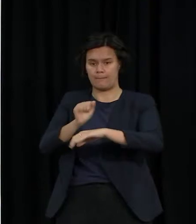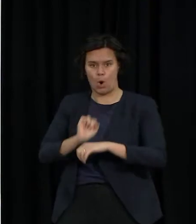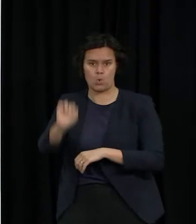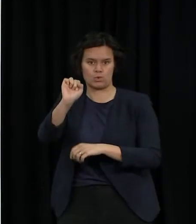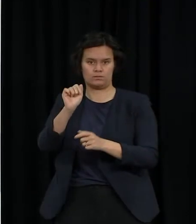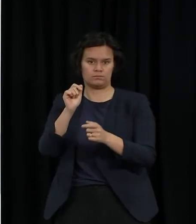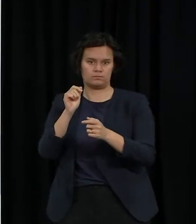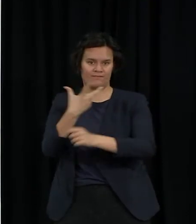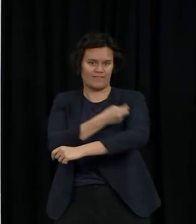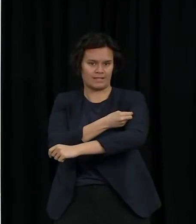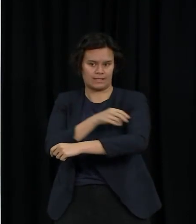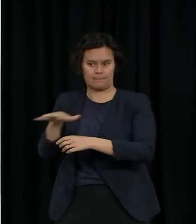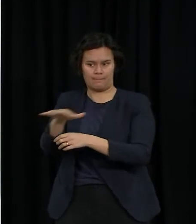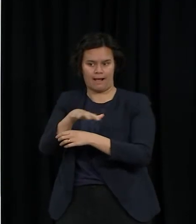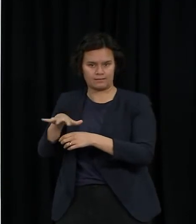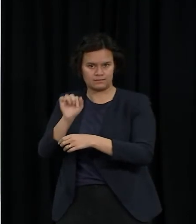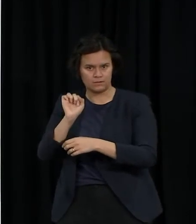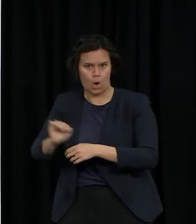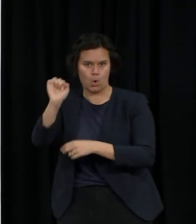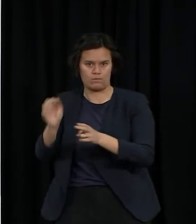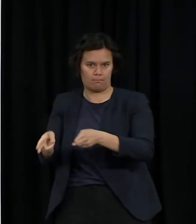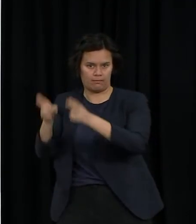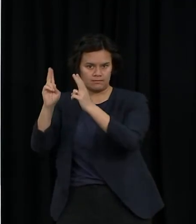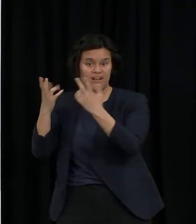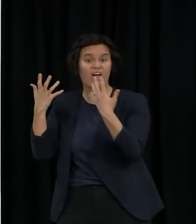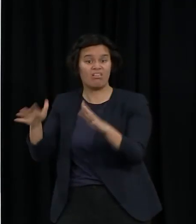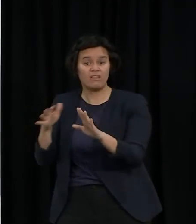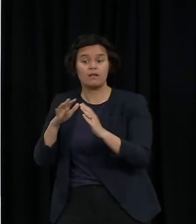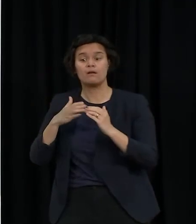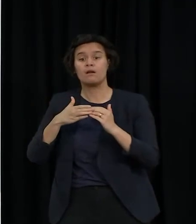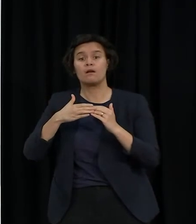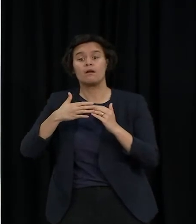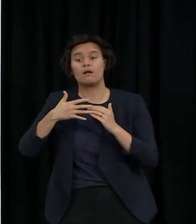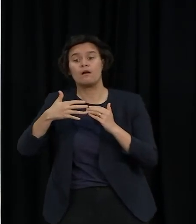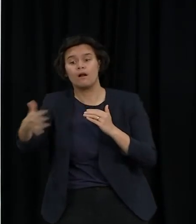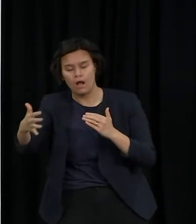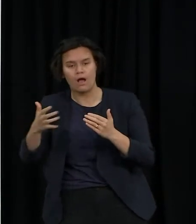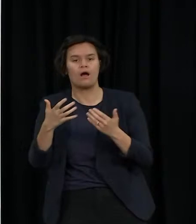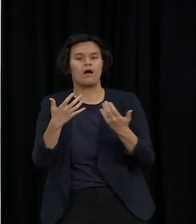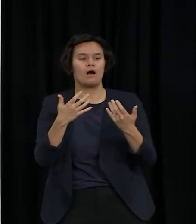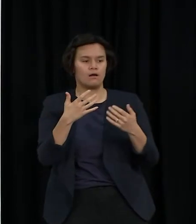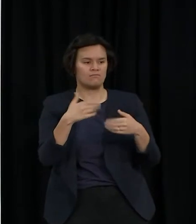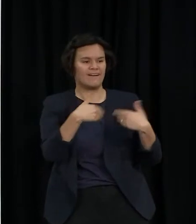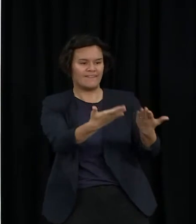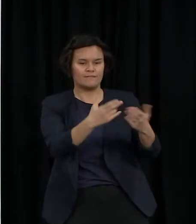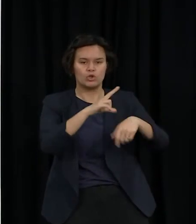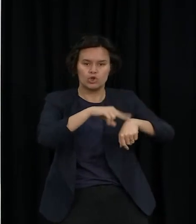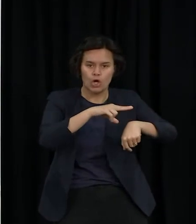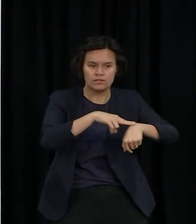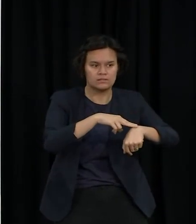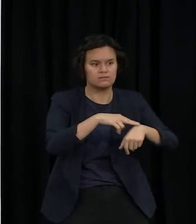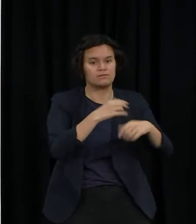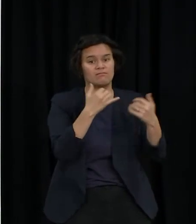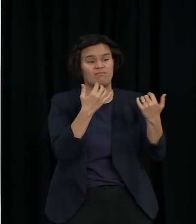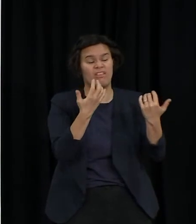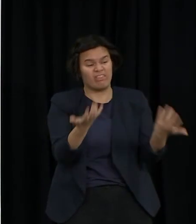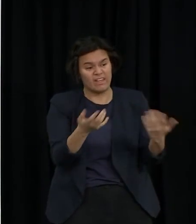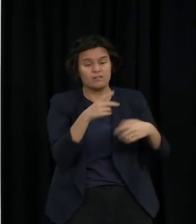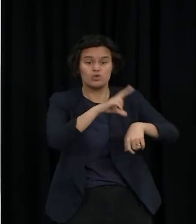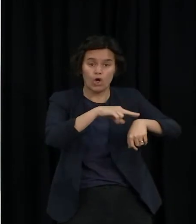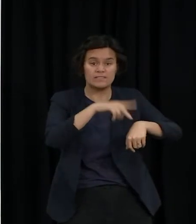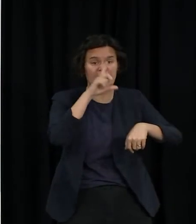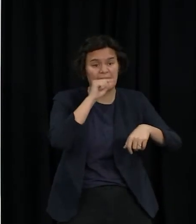around the community vaccination programs we were running at a larger scale, but we're seeing more and more GPs